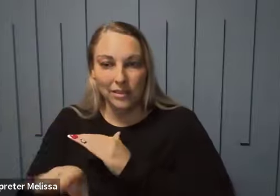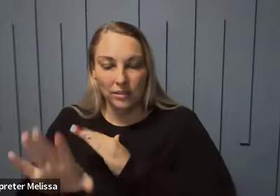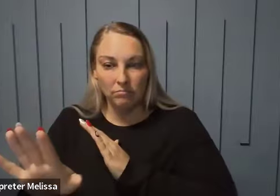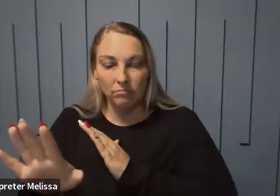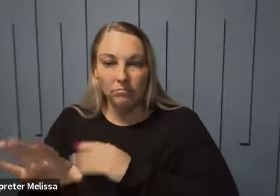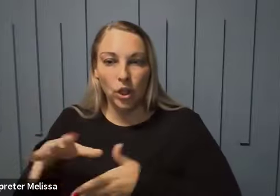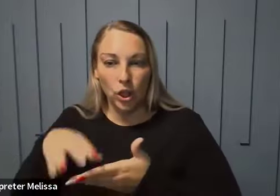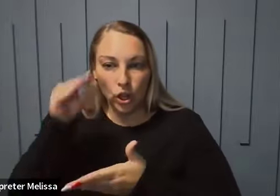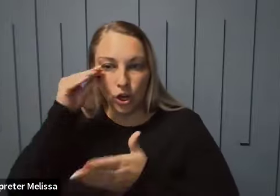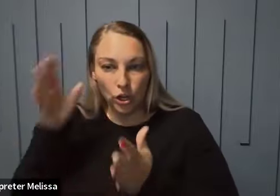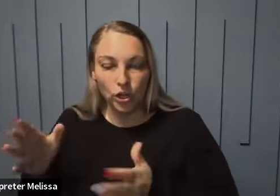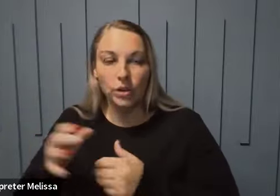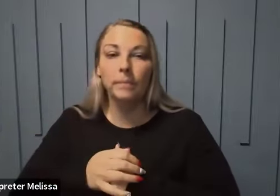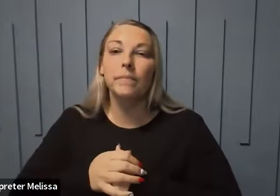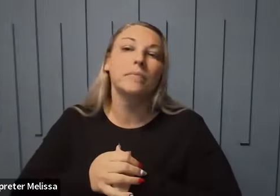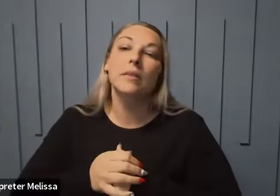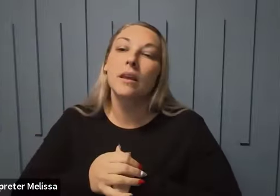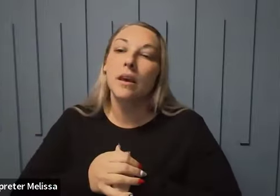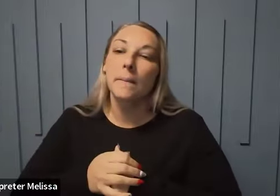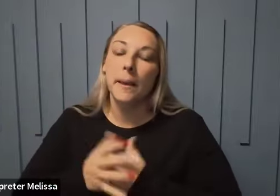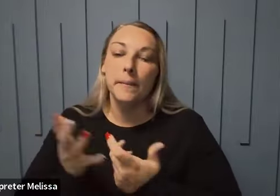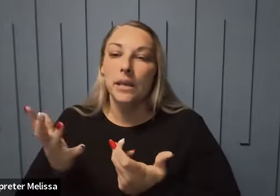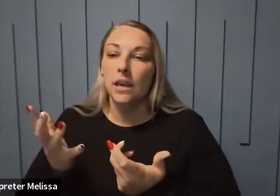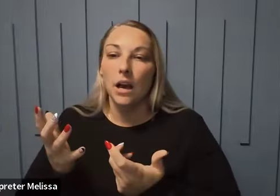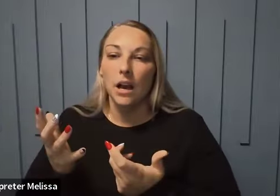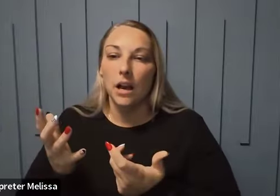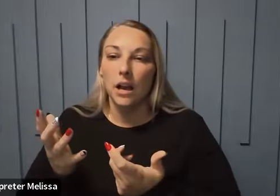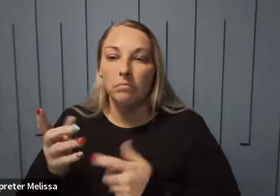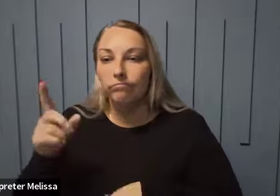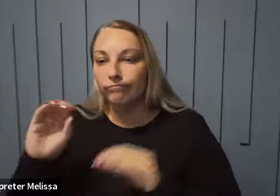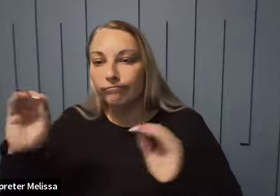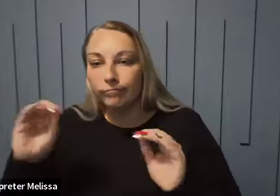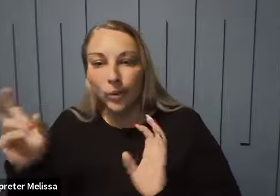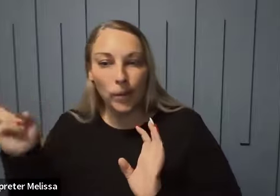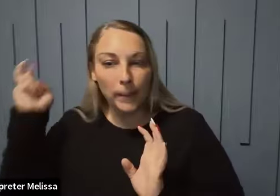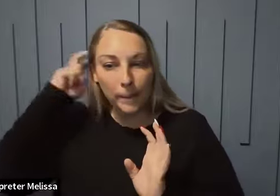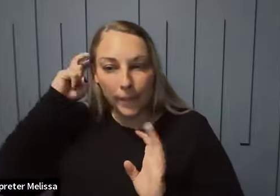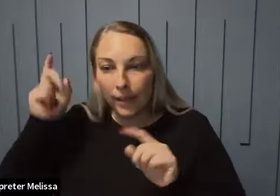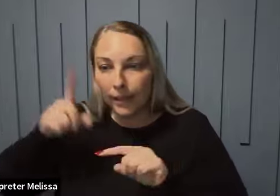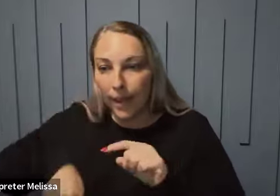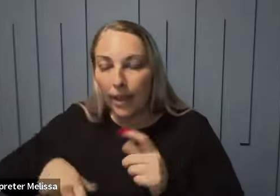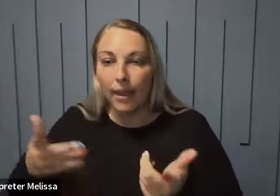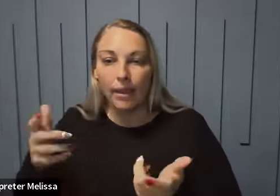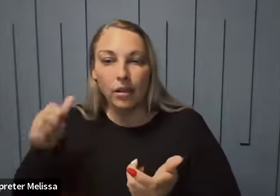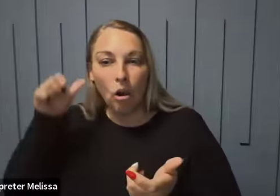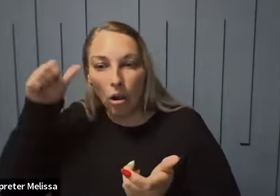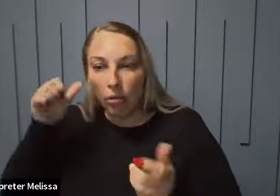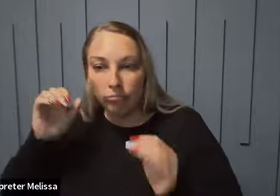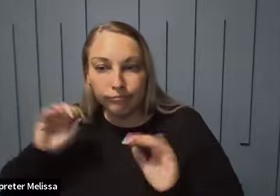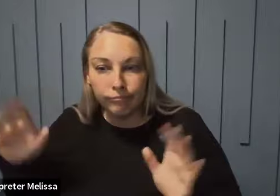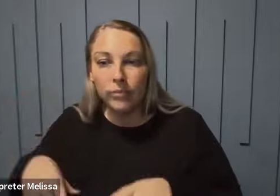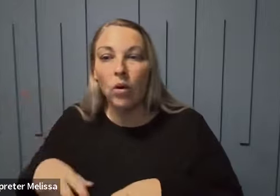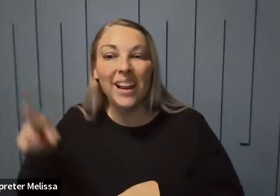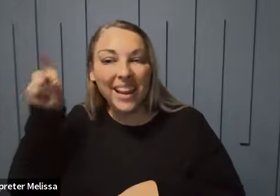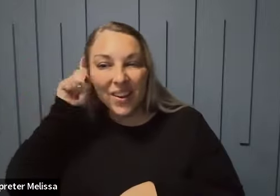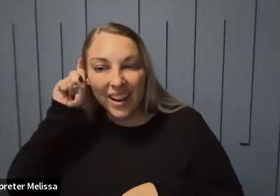it. So assuming maybe they didn't have auditory nerves and they can't be implanted, there's no usable audition, or they have hearing aids, but the parents